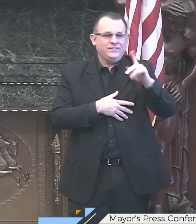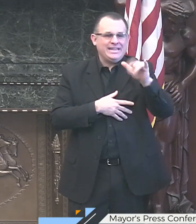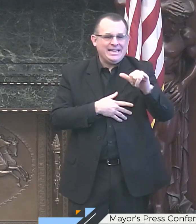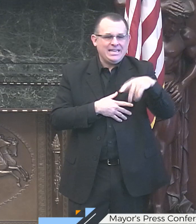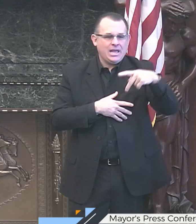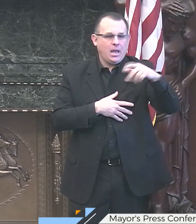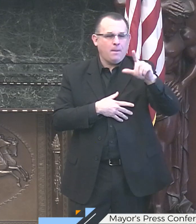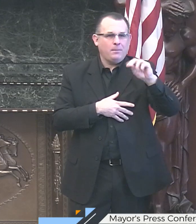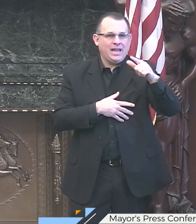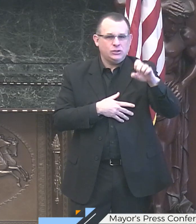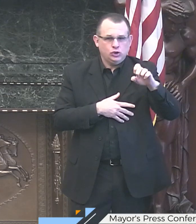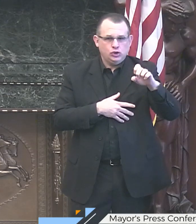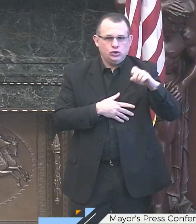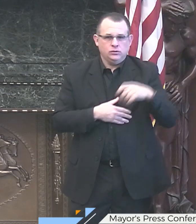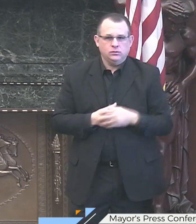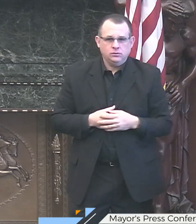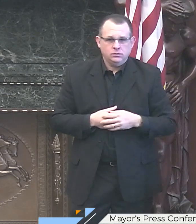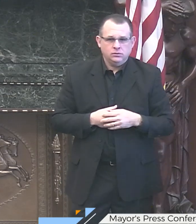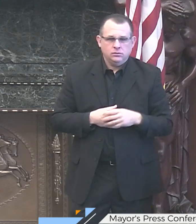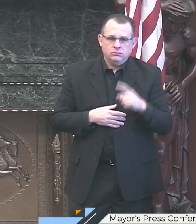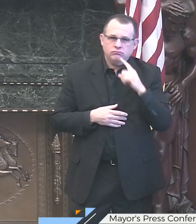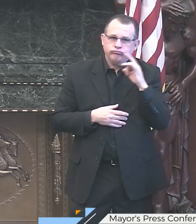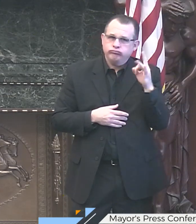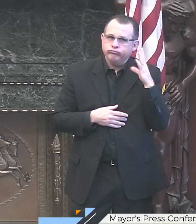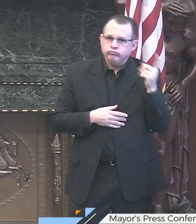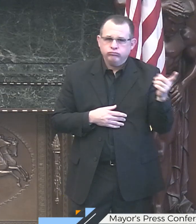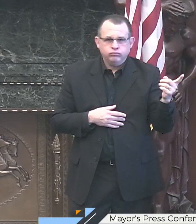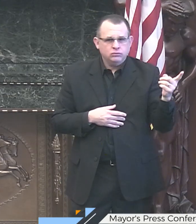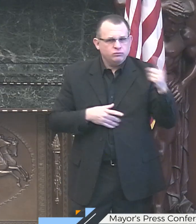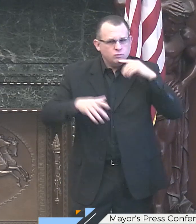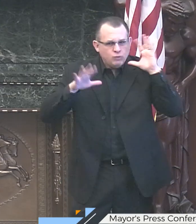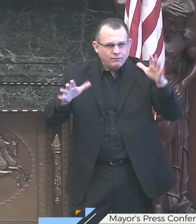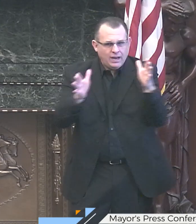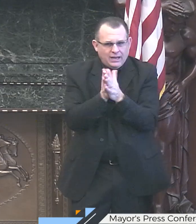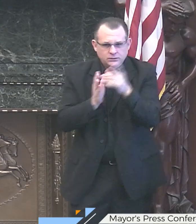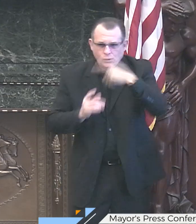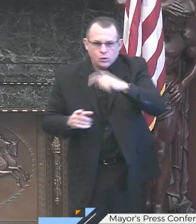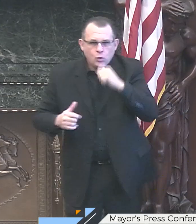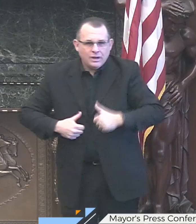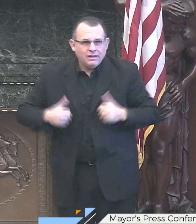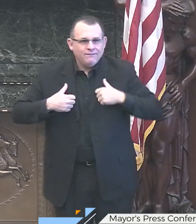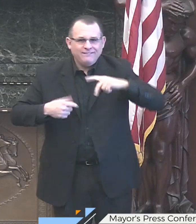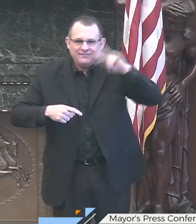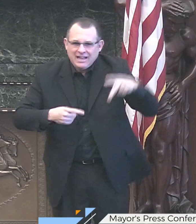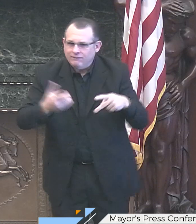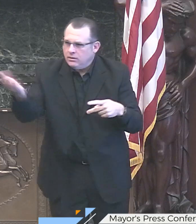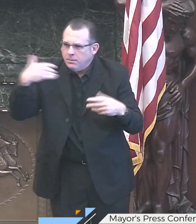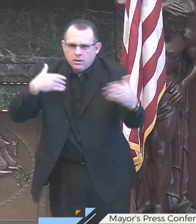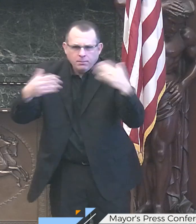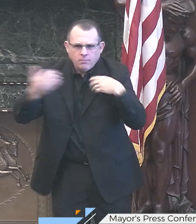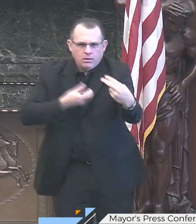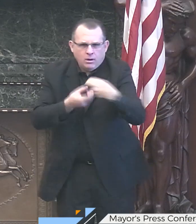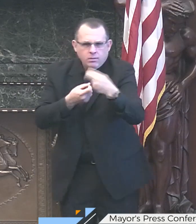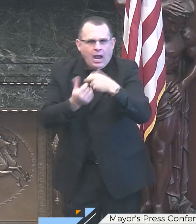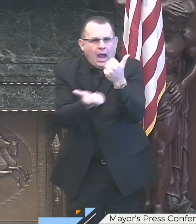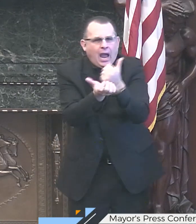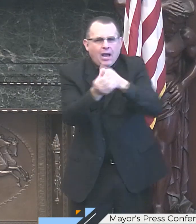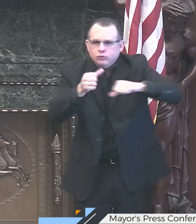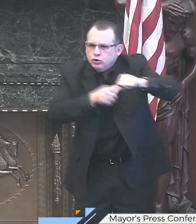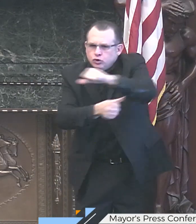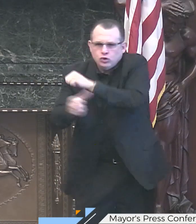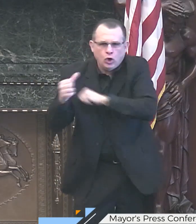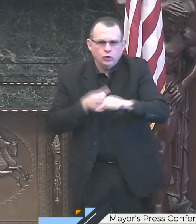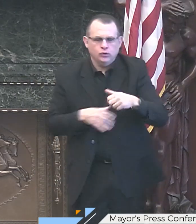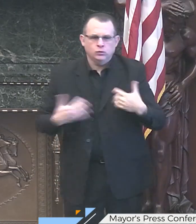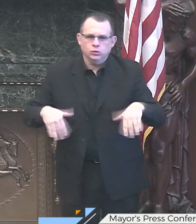the important message to Philadelphians to come together to help Philadelphians in this unprecedented time. Ben is calling on Philadelphians